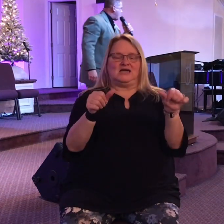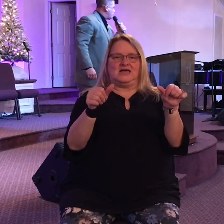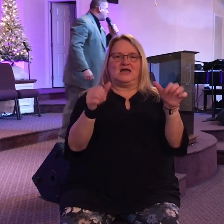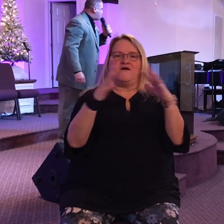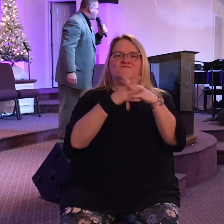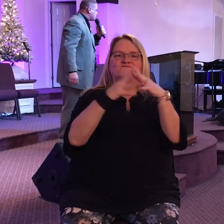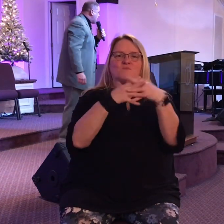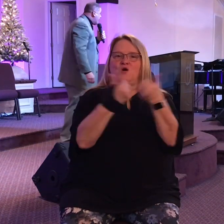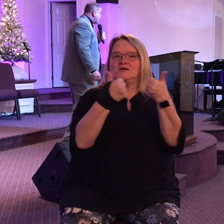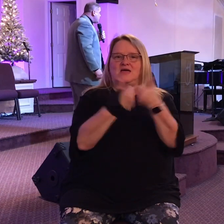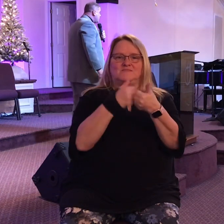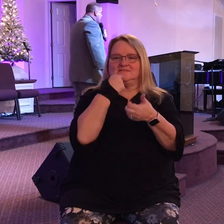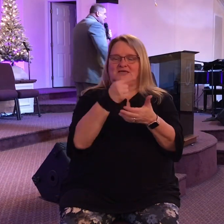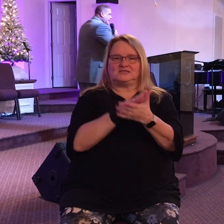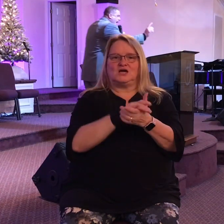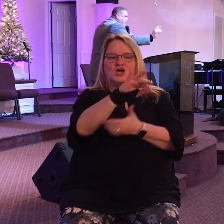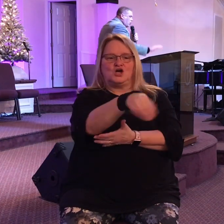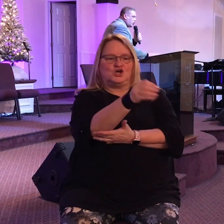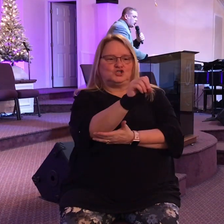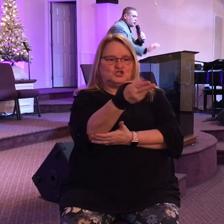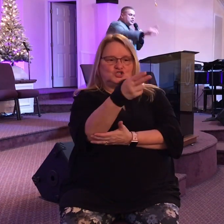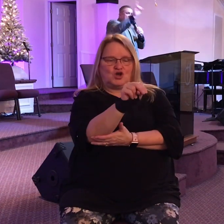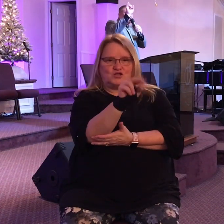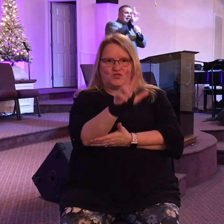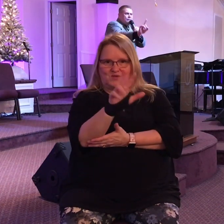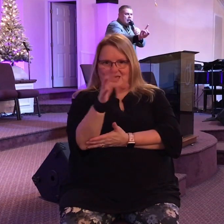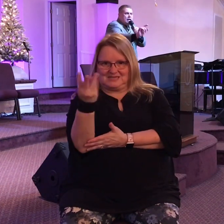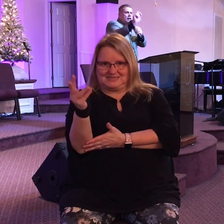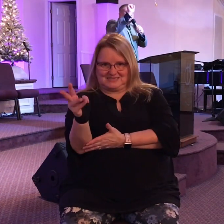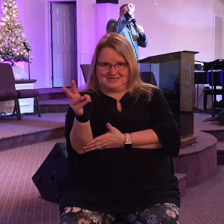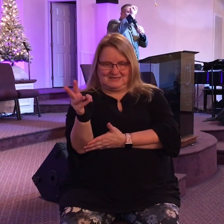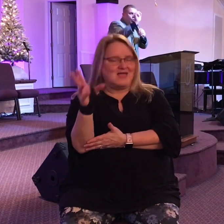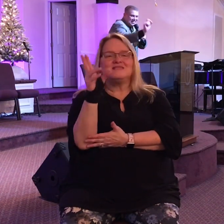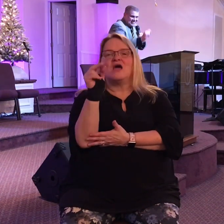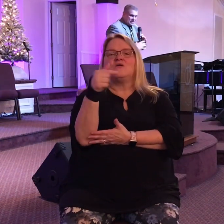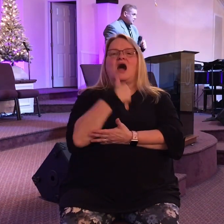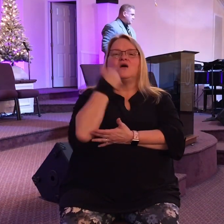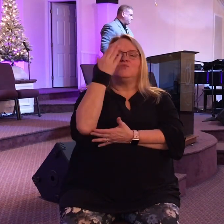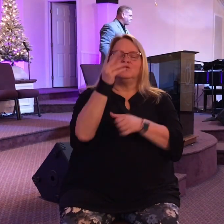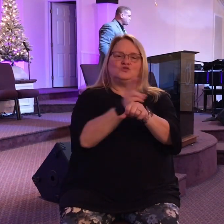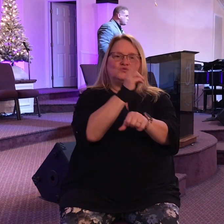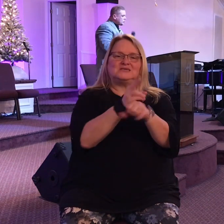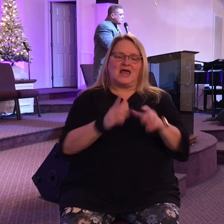That's not how I'm going to get people saved. He said, I'm going to use living